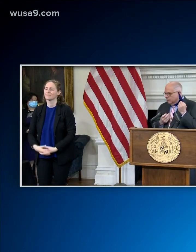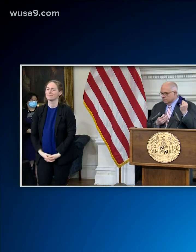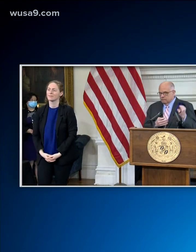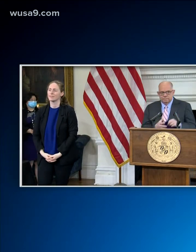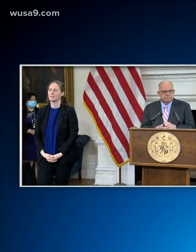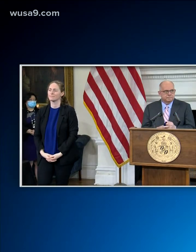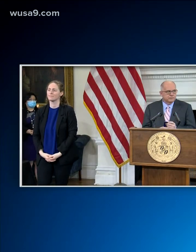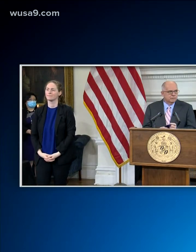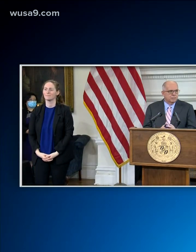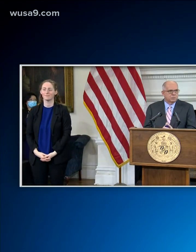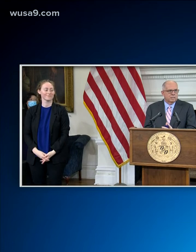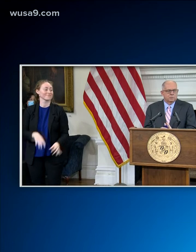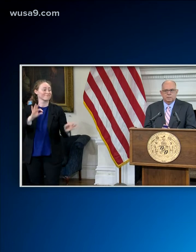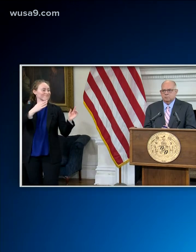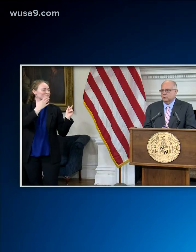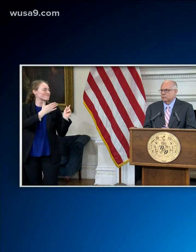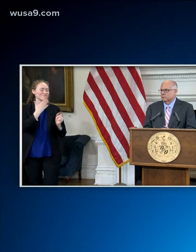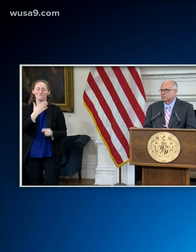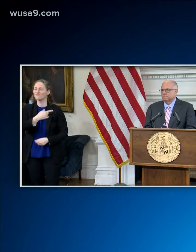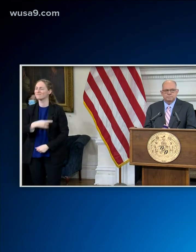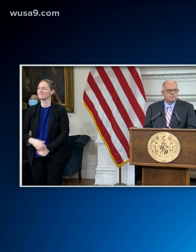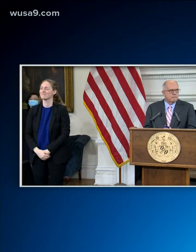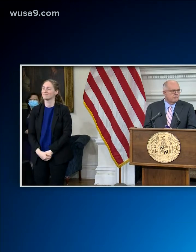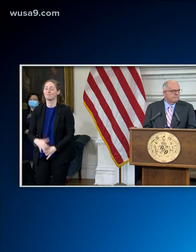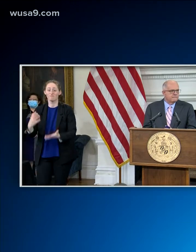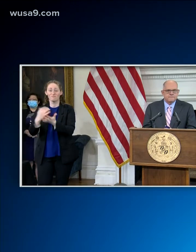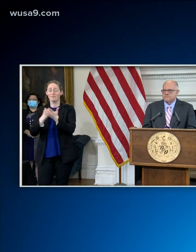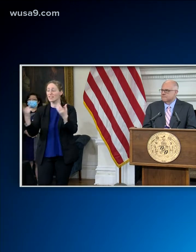Thank you, Doctor. With that, we'll take some questions.